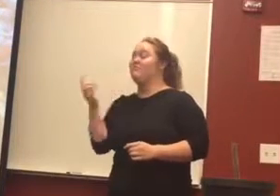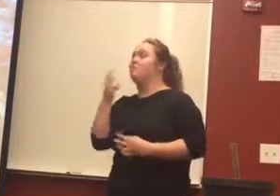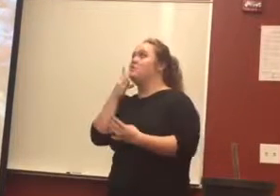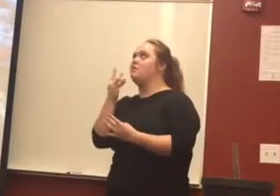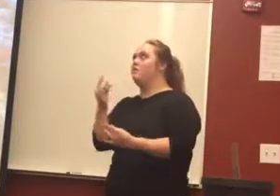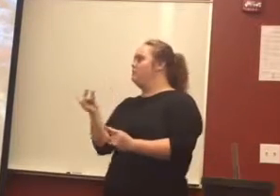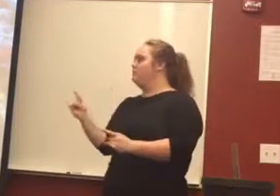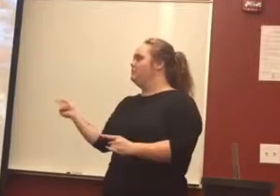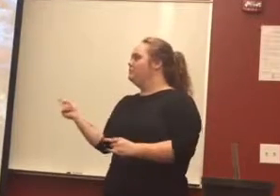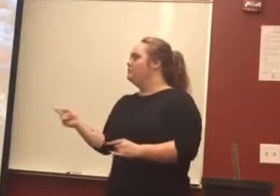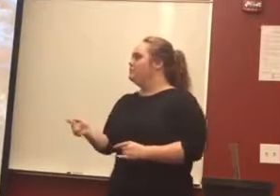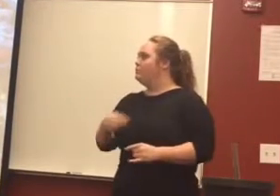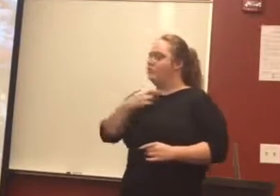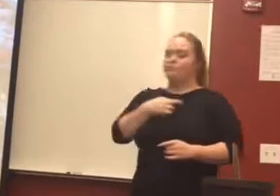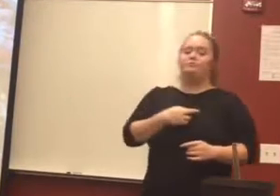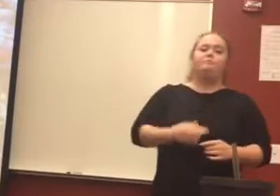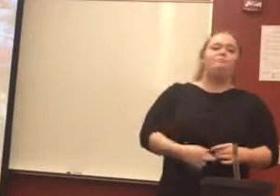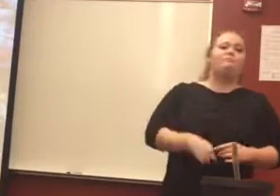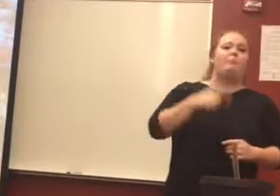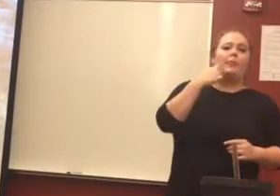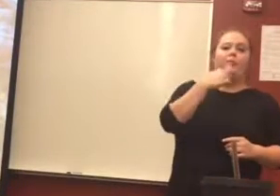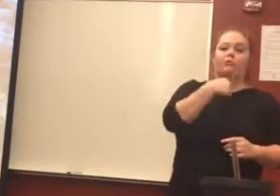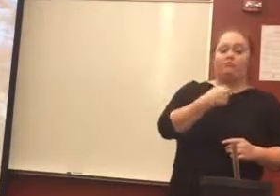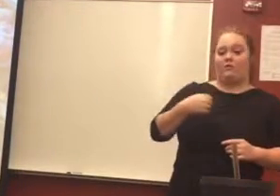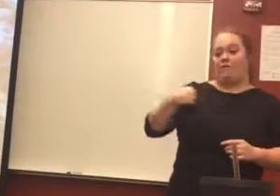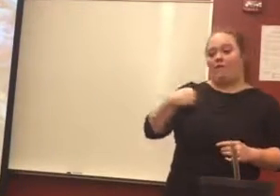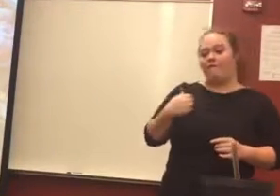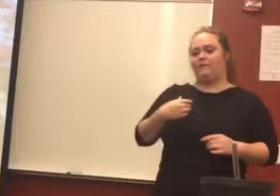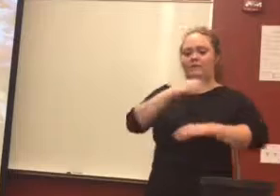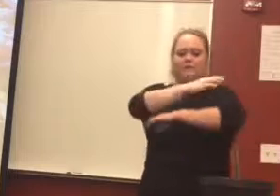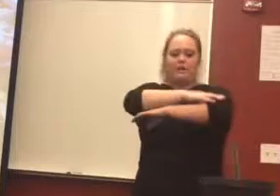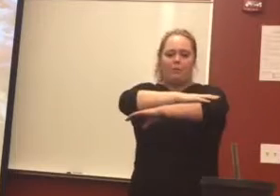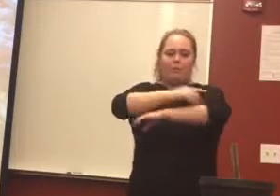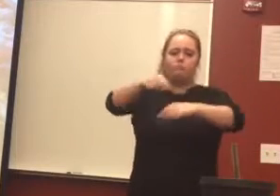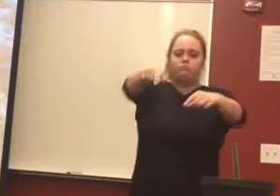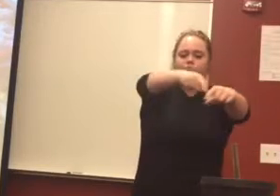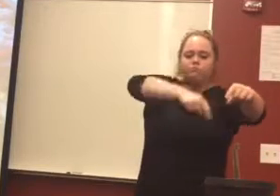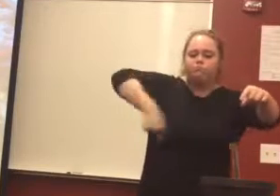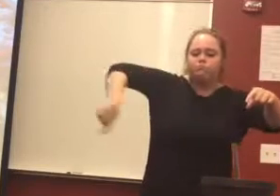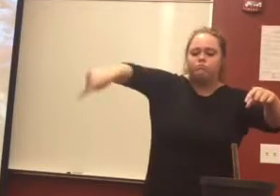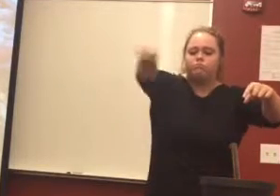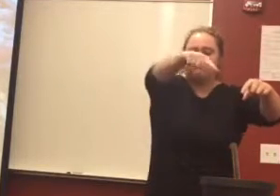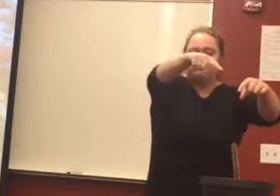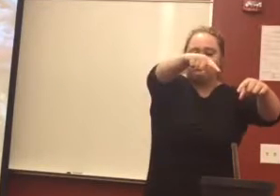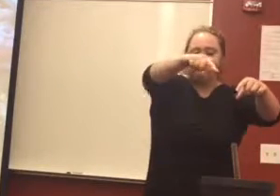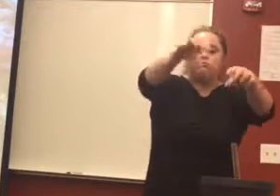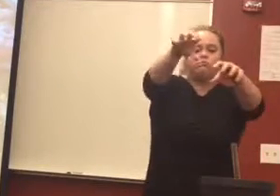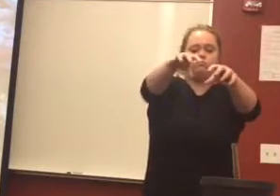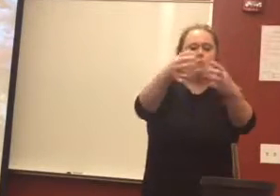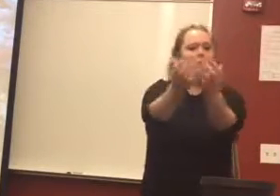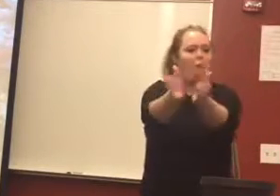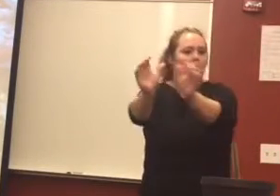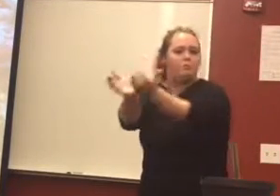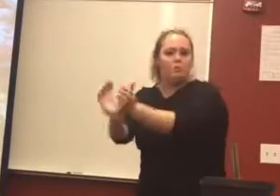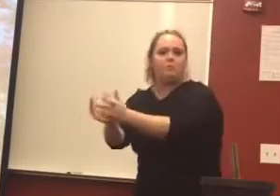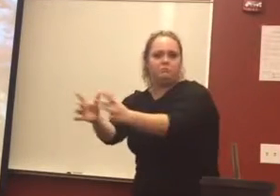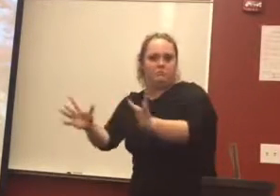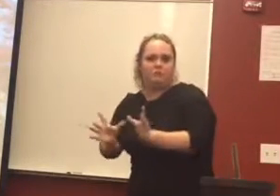restaurant, they have these giant Lazy Susans, and you fill out a piece of paper of what you want, and you hand it to the waiter, and